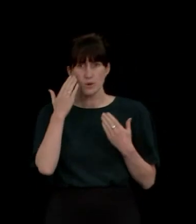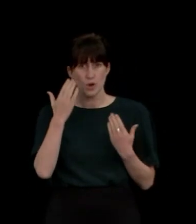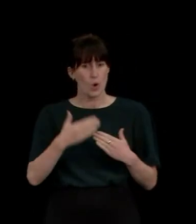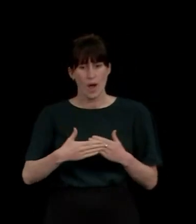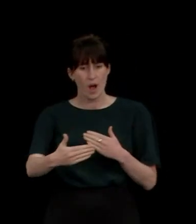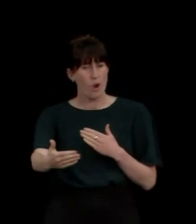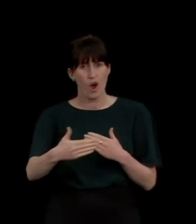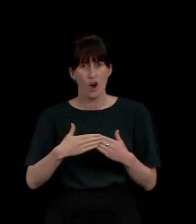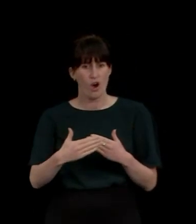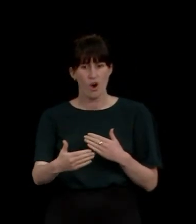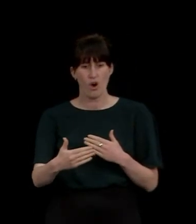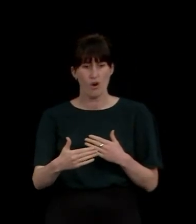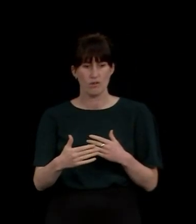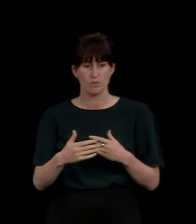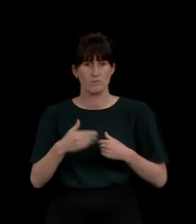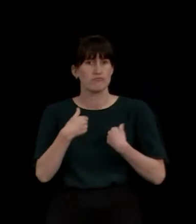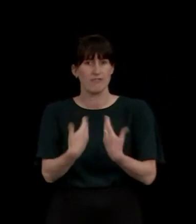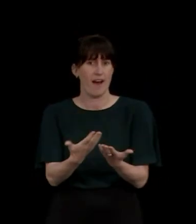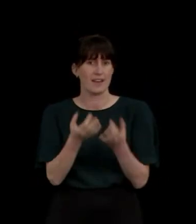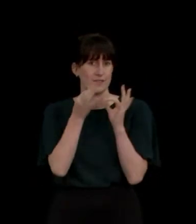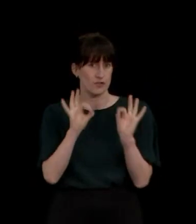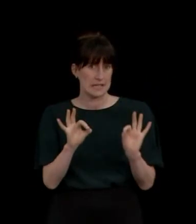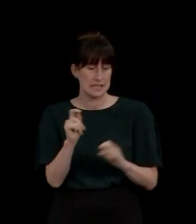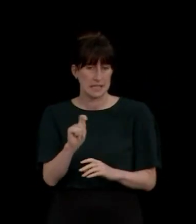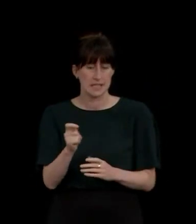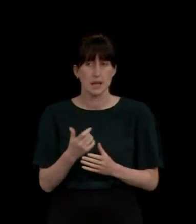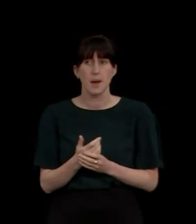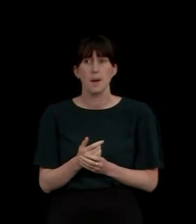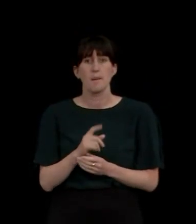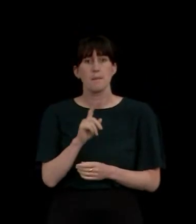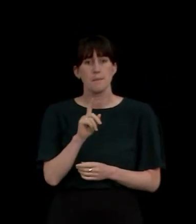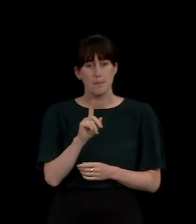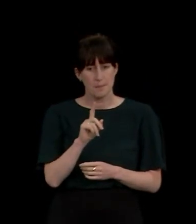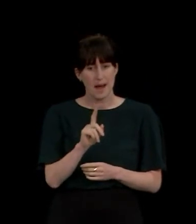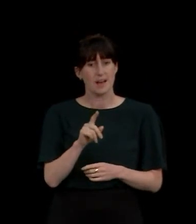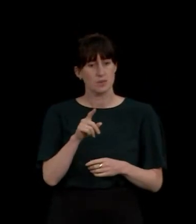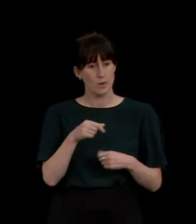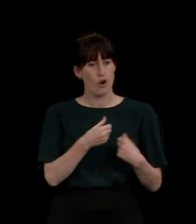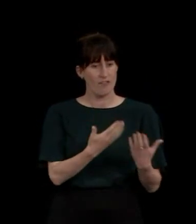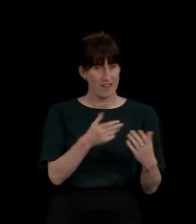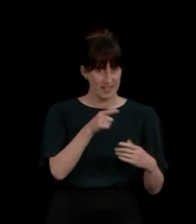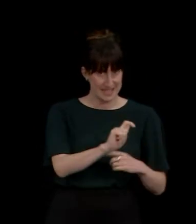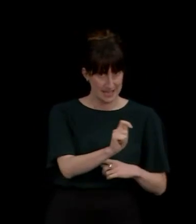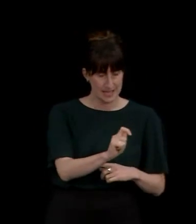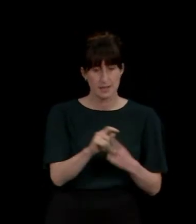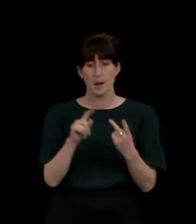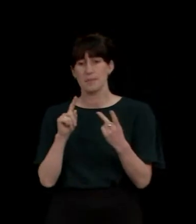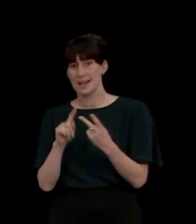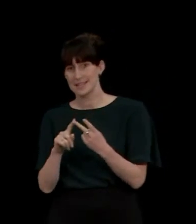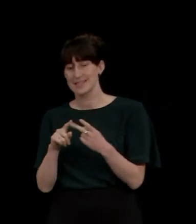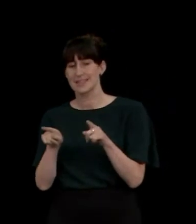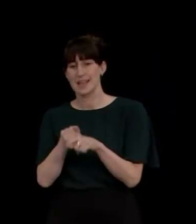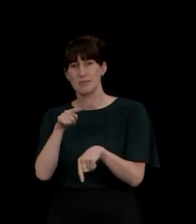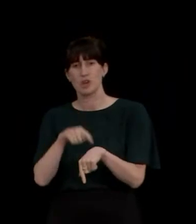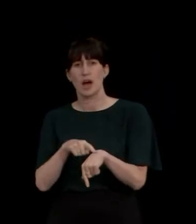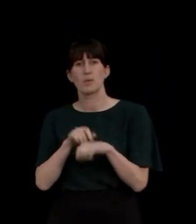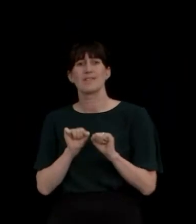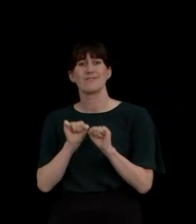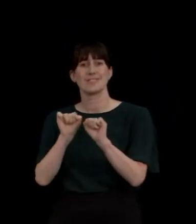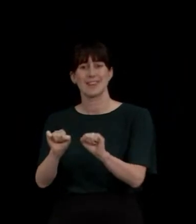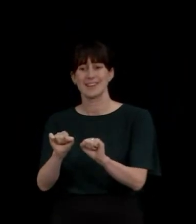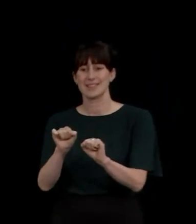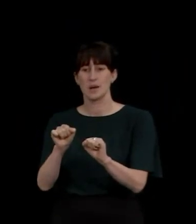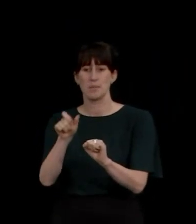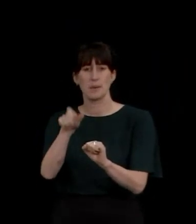we do know that we're doing this at the same time that we're going into people's homes where they have accessibility issues. So that's where for